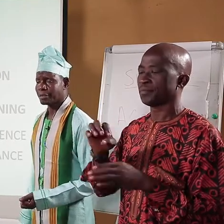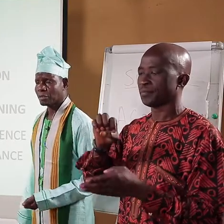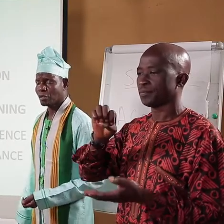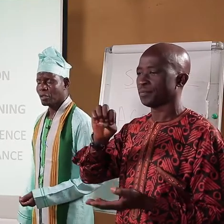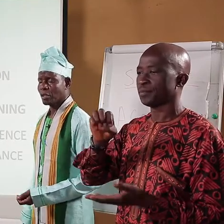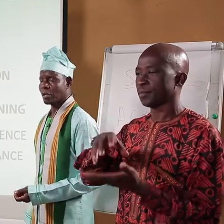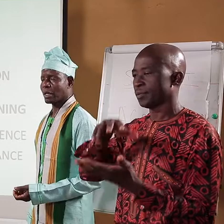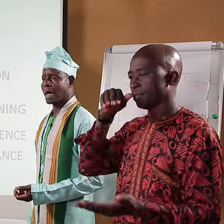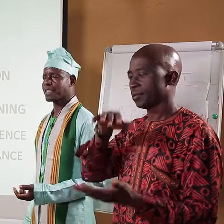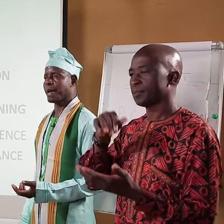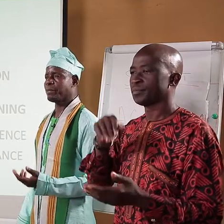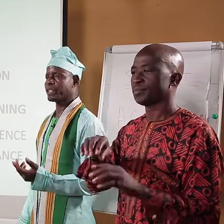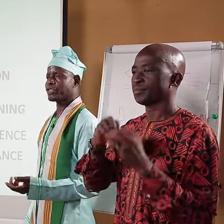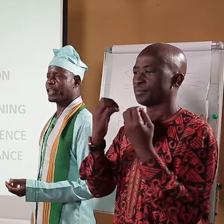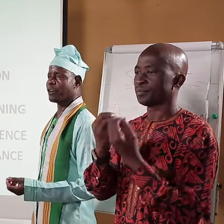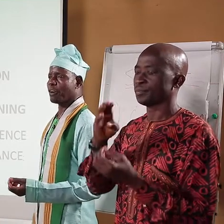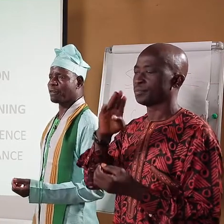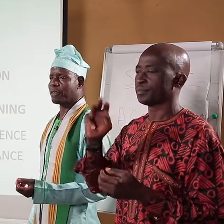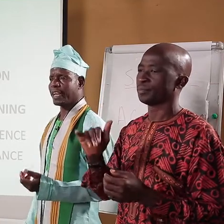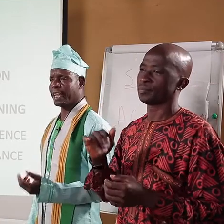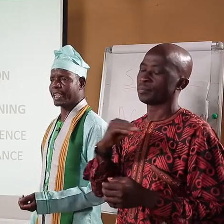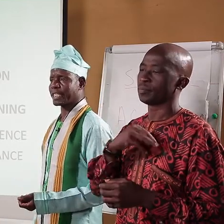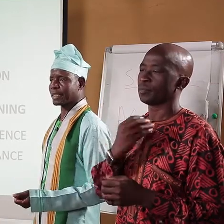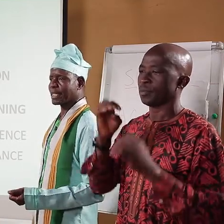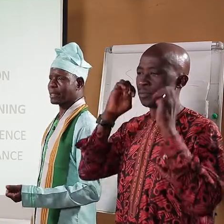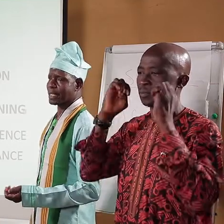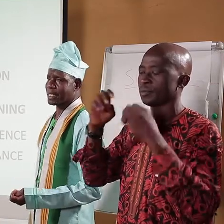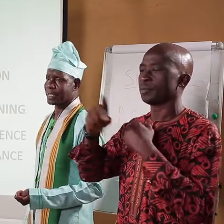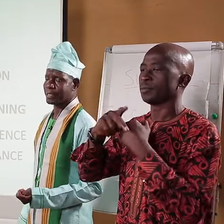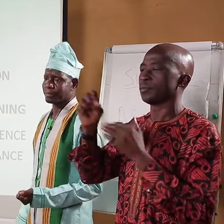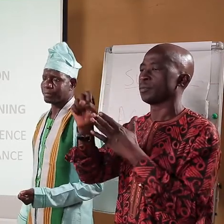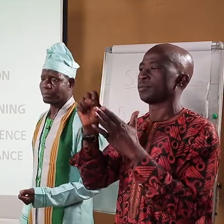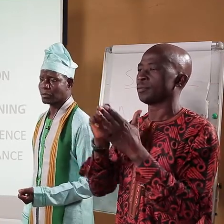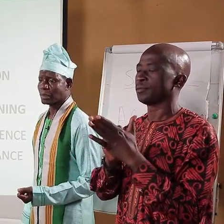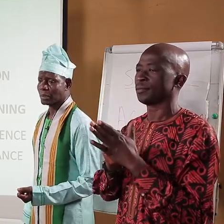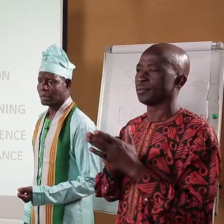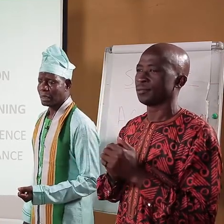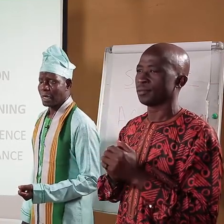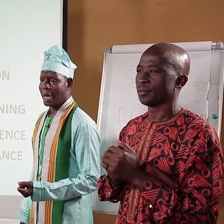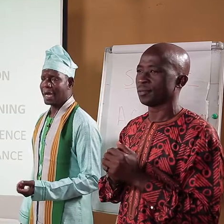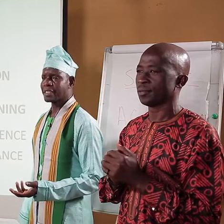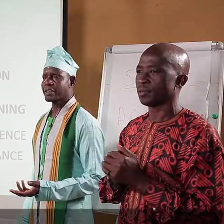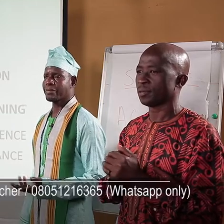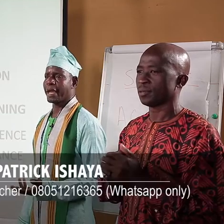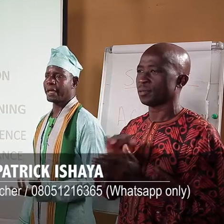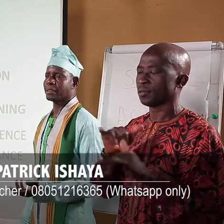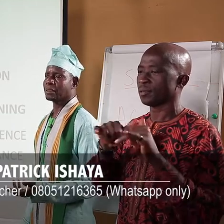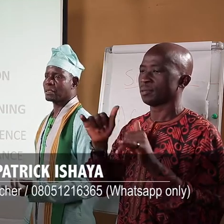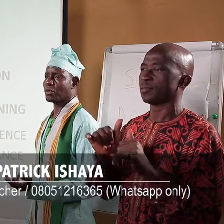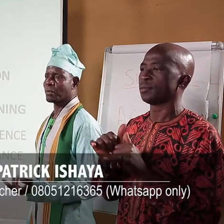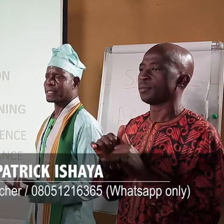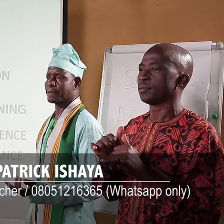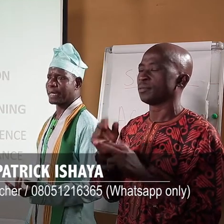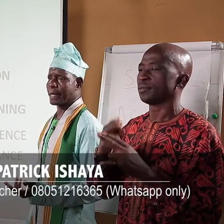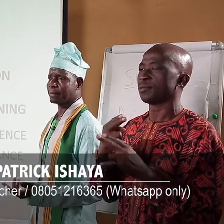e-learning organized by Ministry of Education, Kaduna State. I still